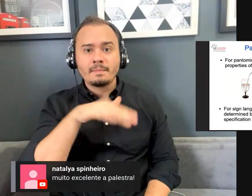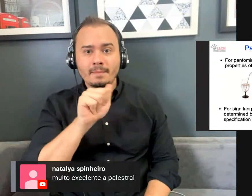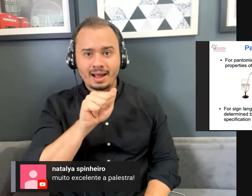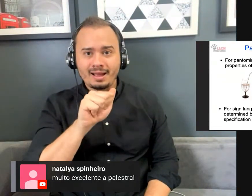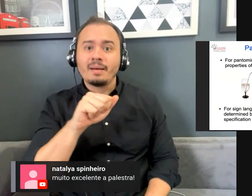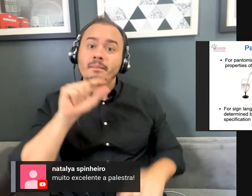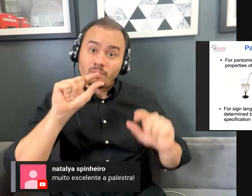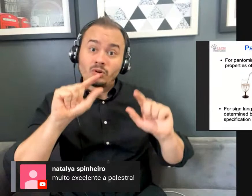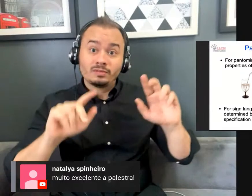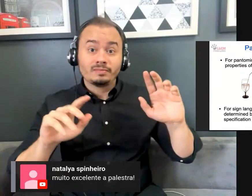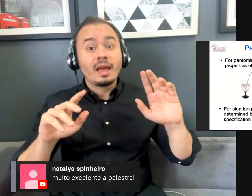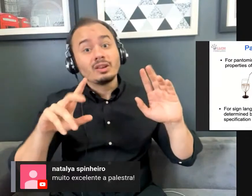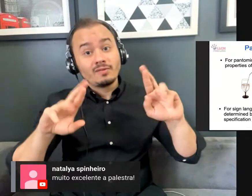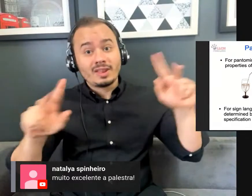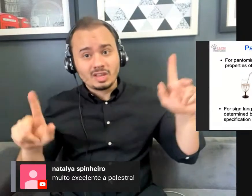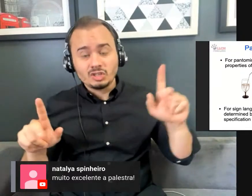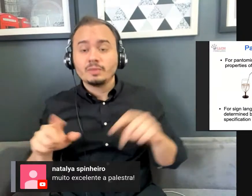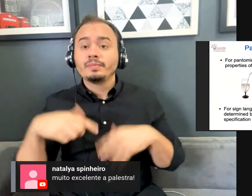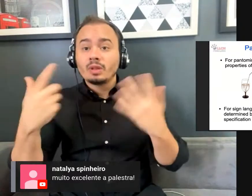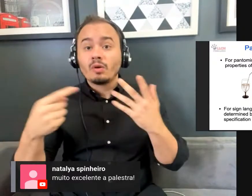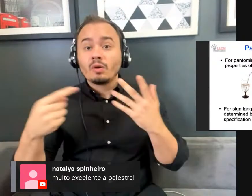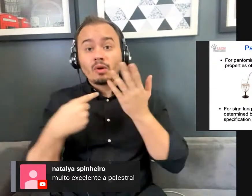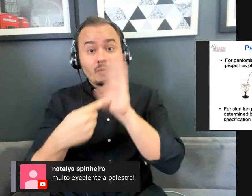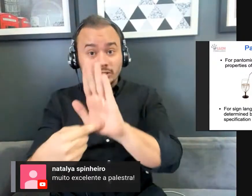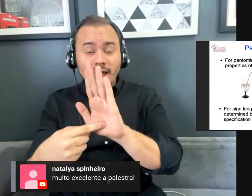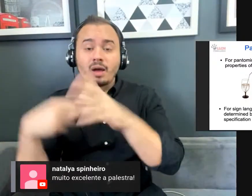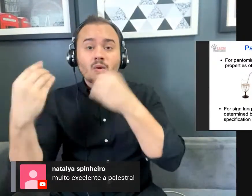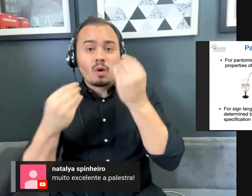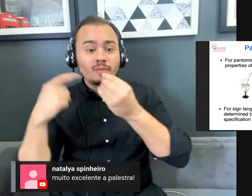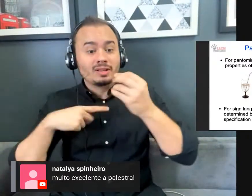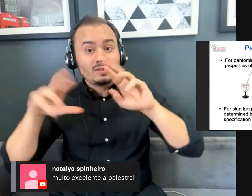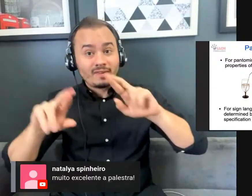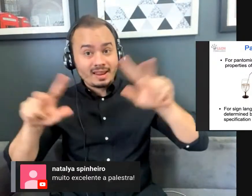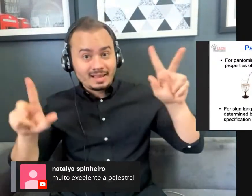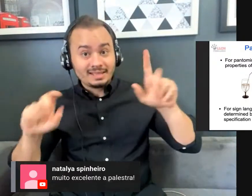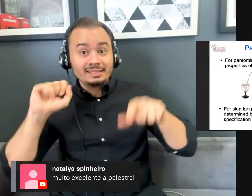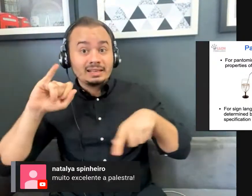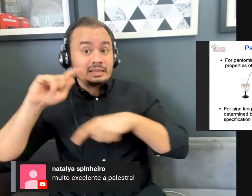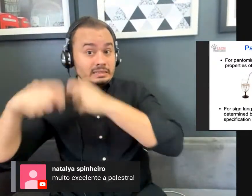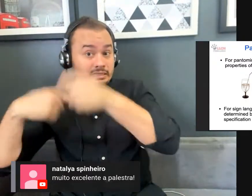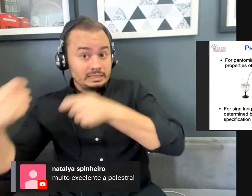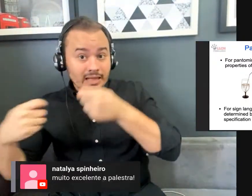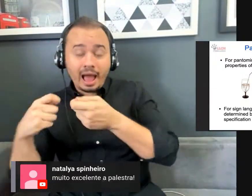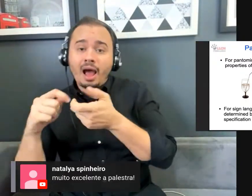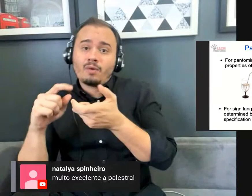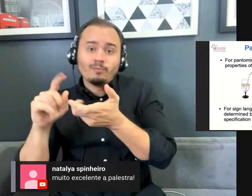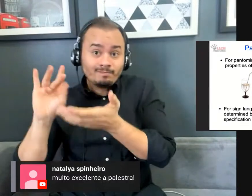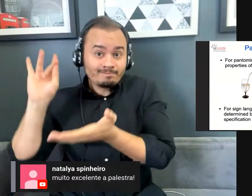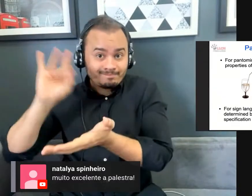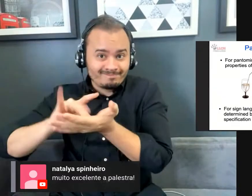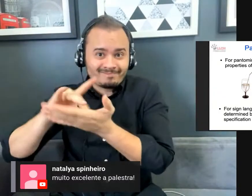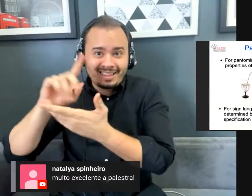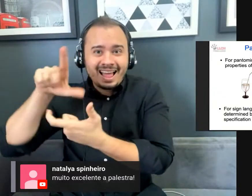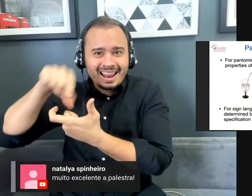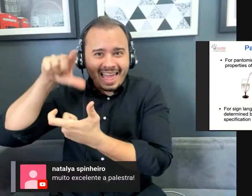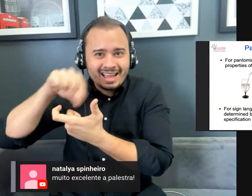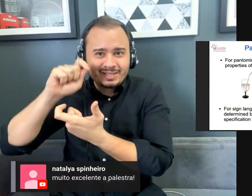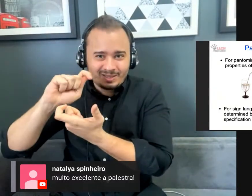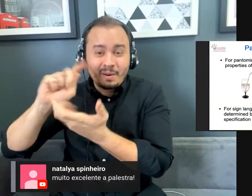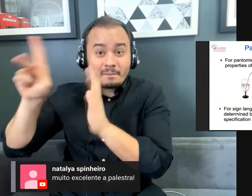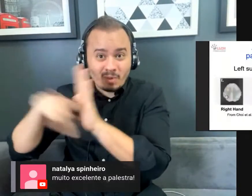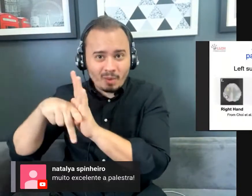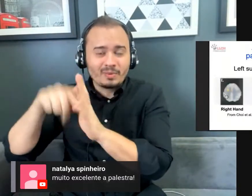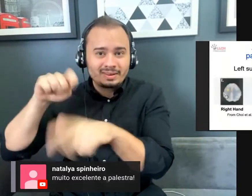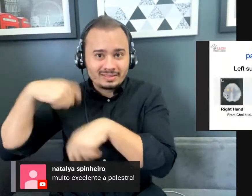in sign production, but I haven't said anything about regions that are involved in pantomime